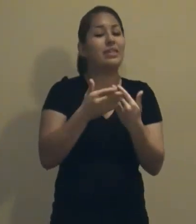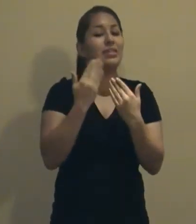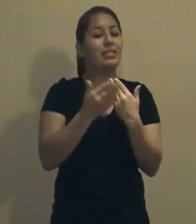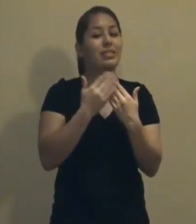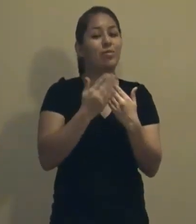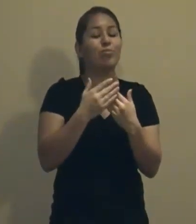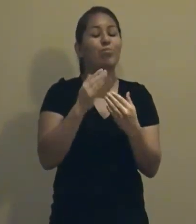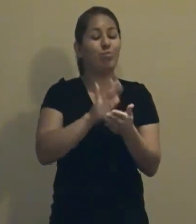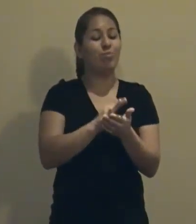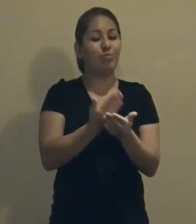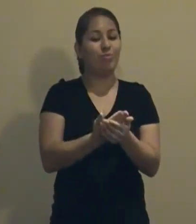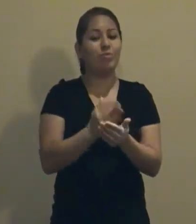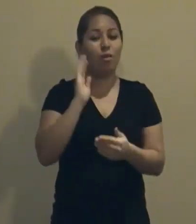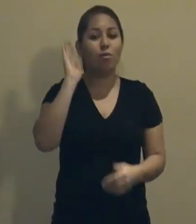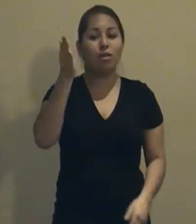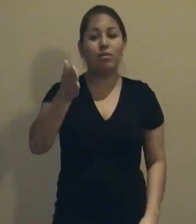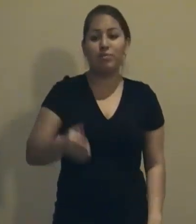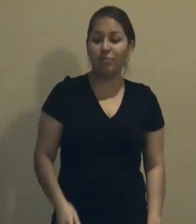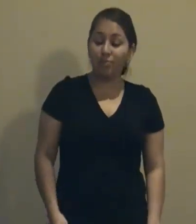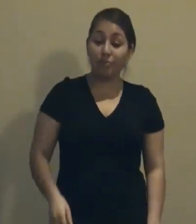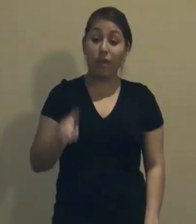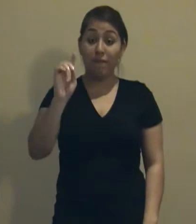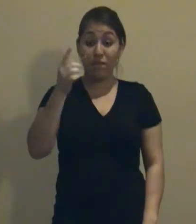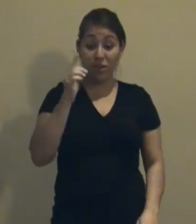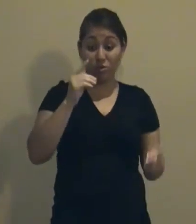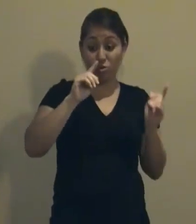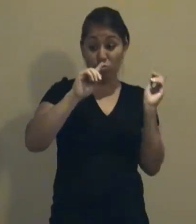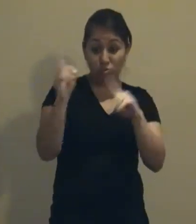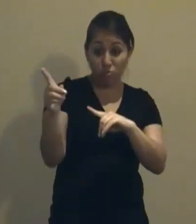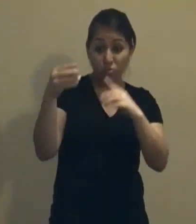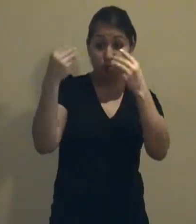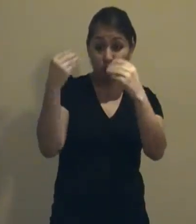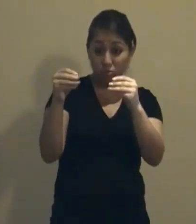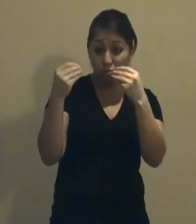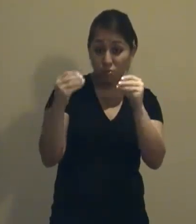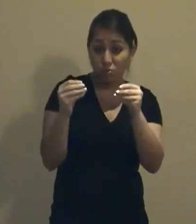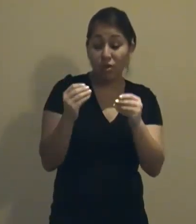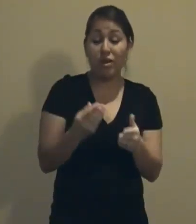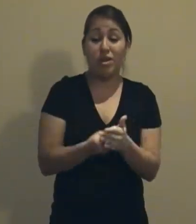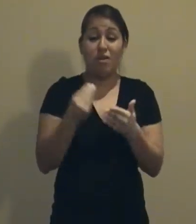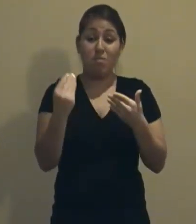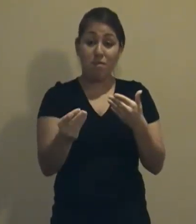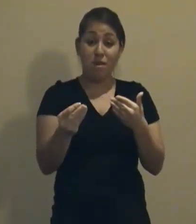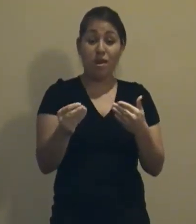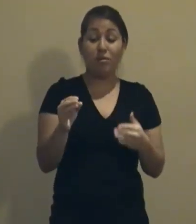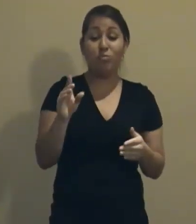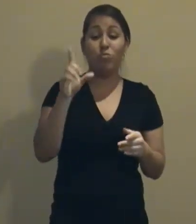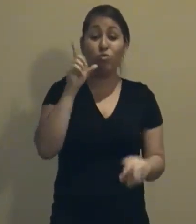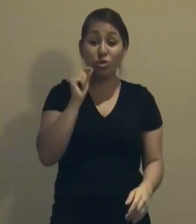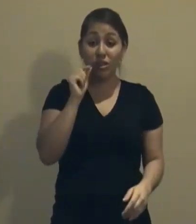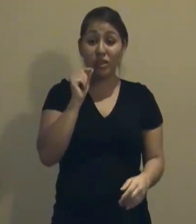First, you need to go to the grocery store and buy some boneless, skinless chicken,